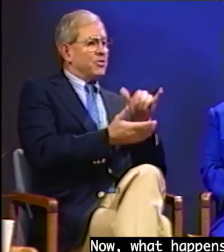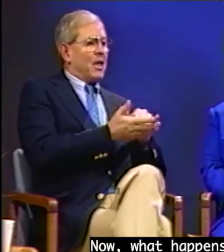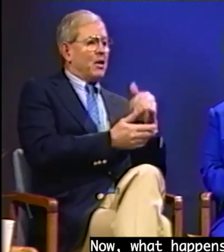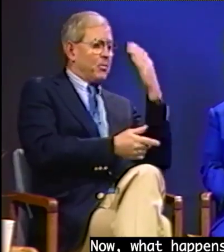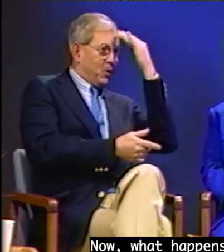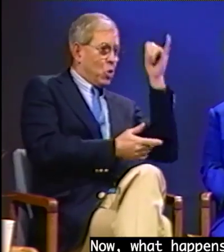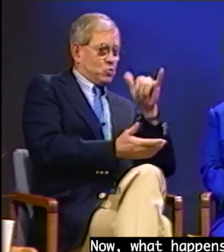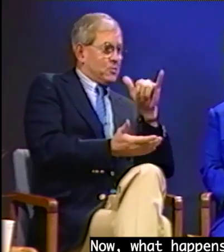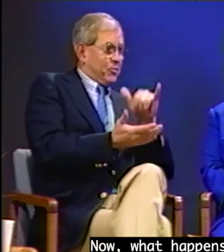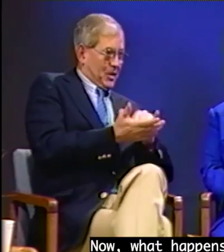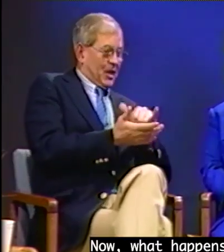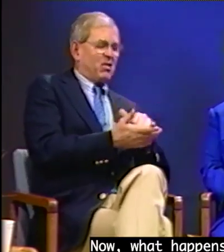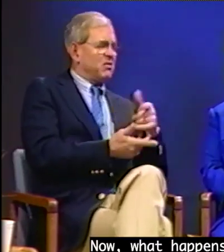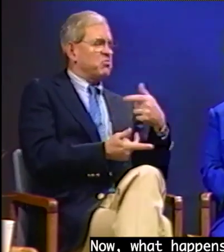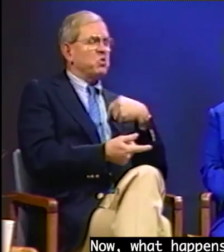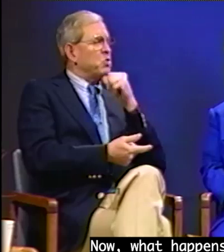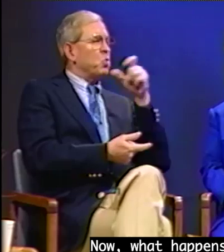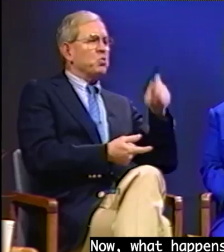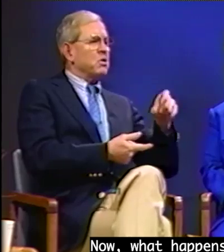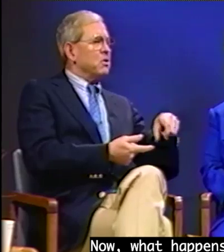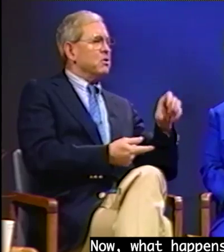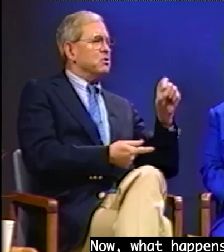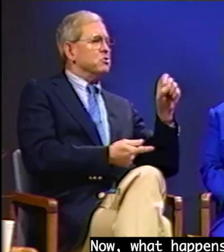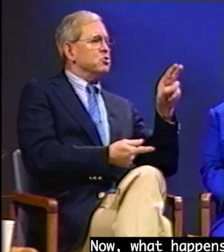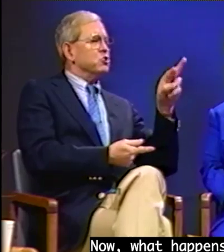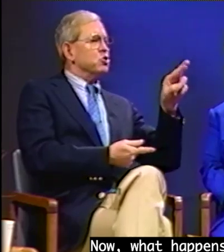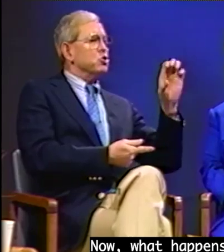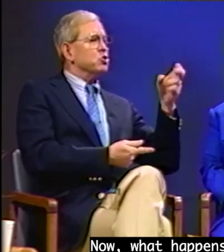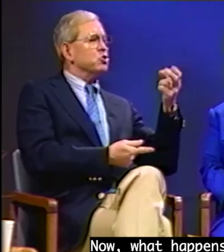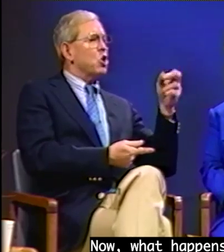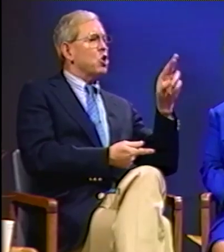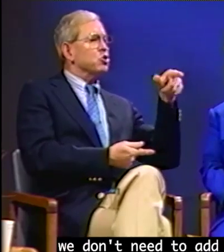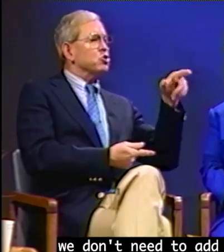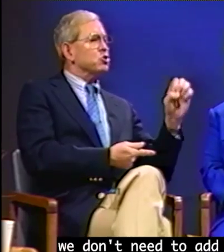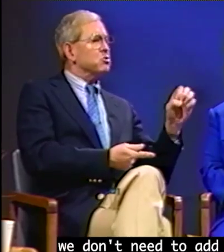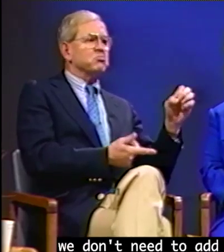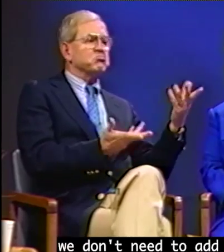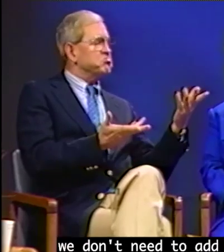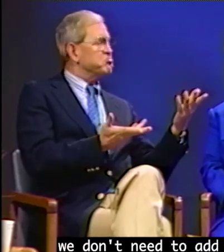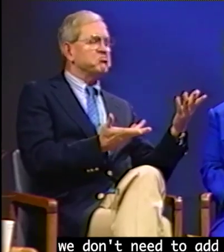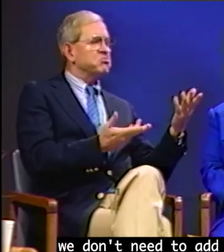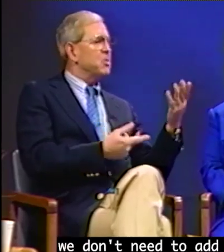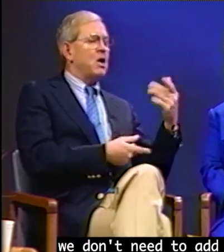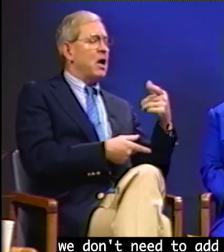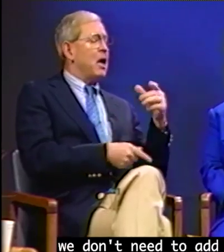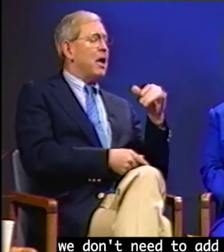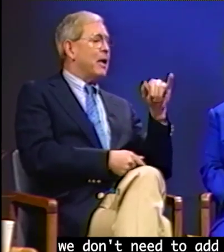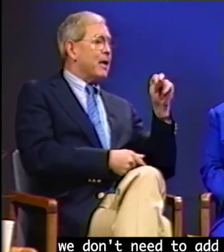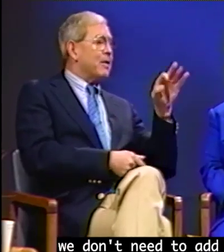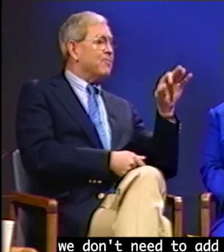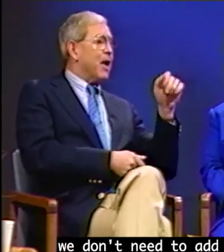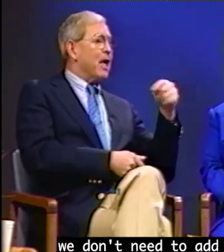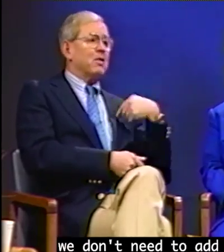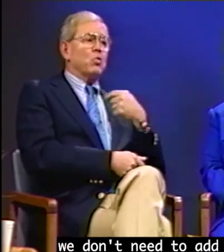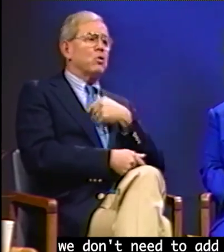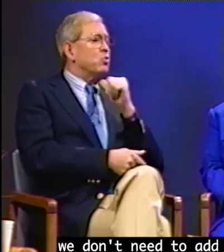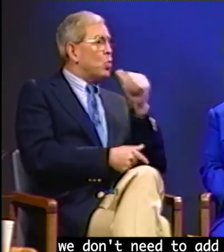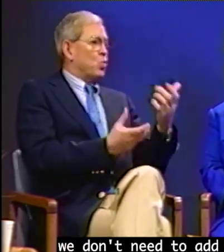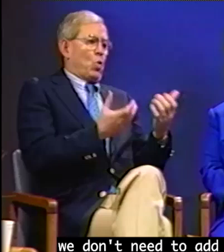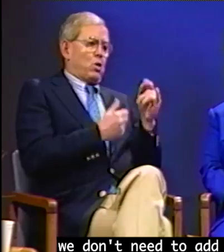what happens is, because of that, we don't need to add any sort of surcharge to our